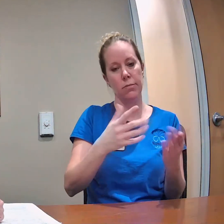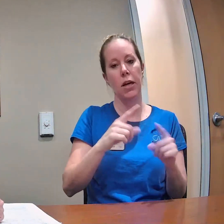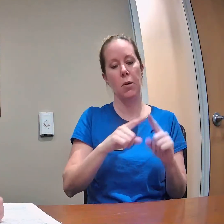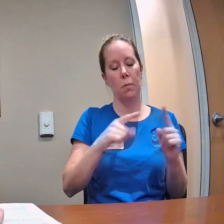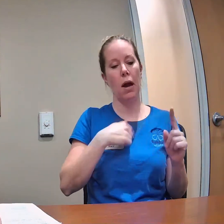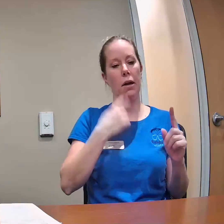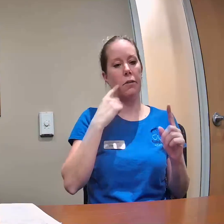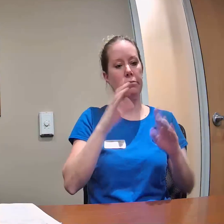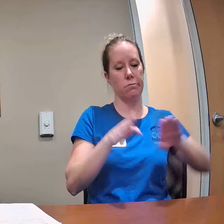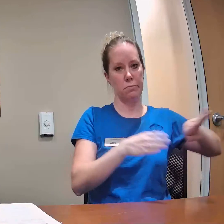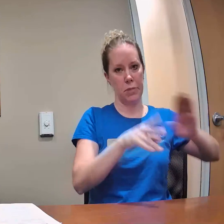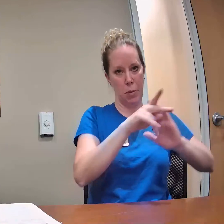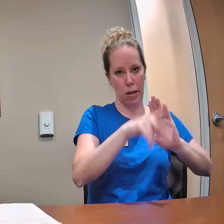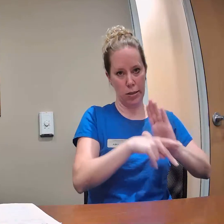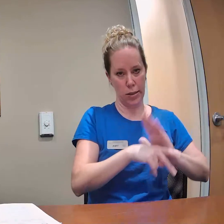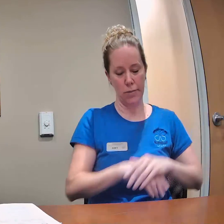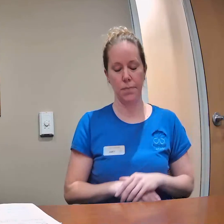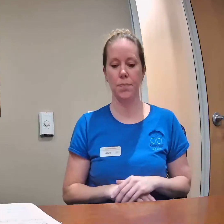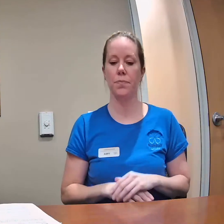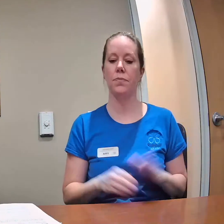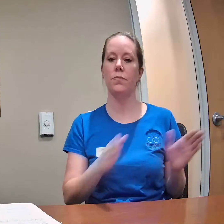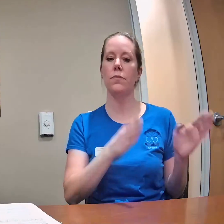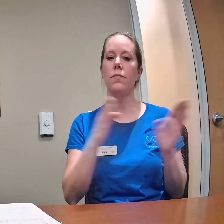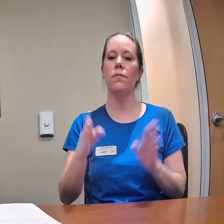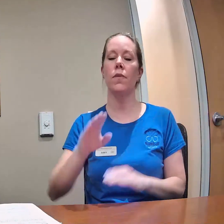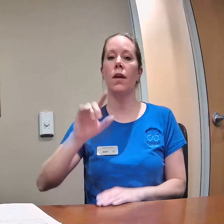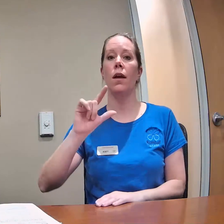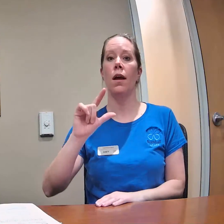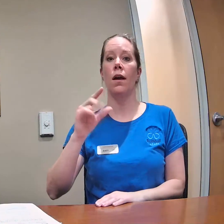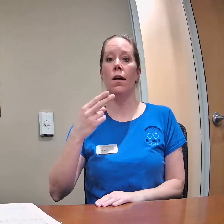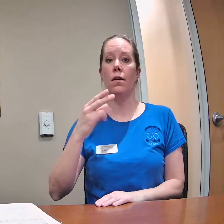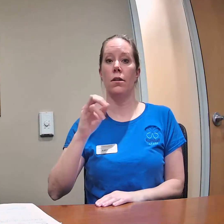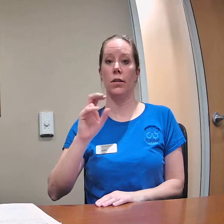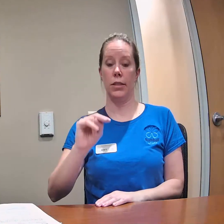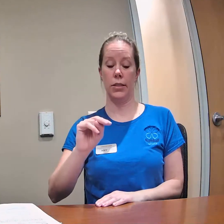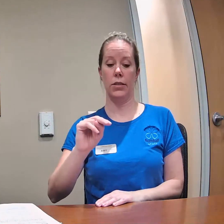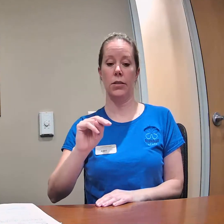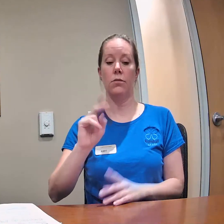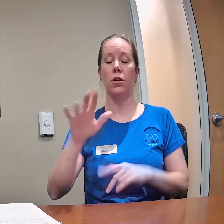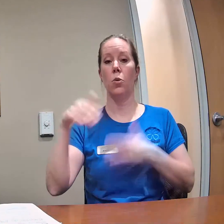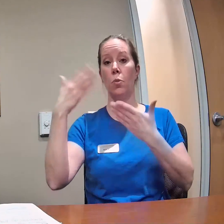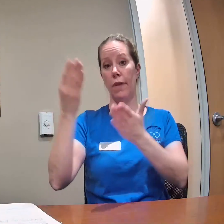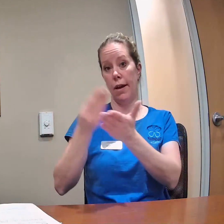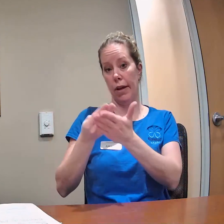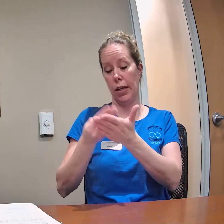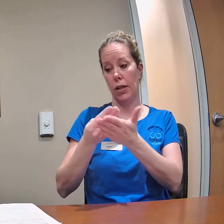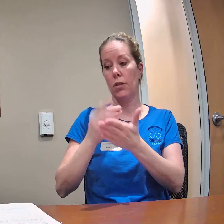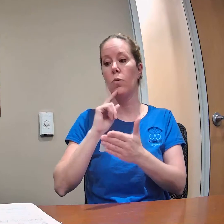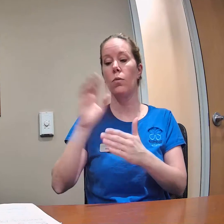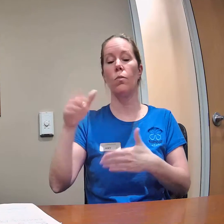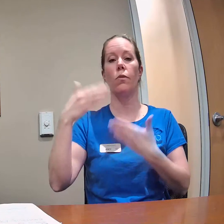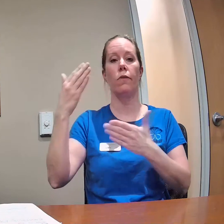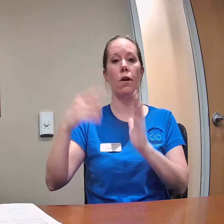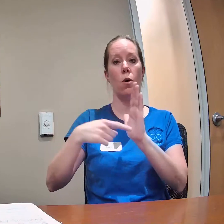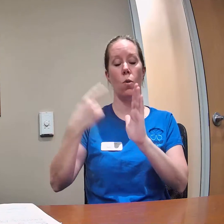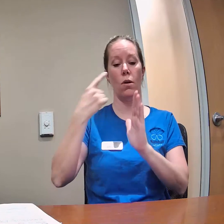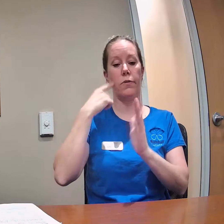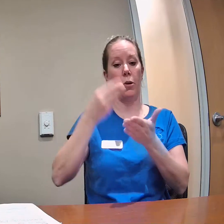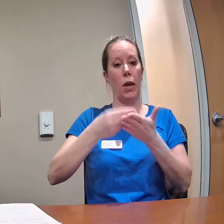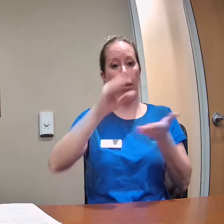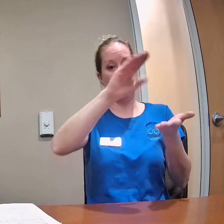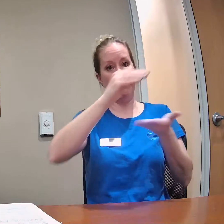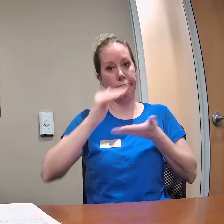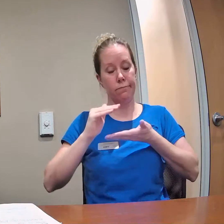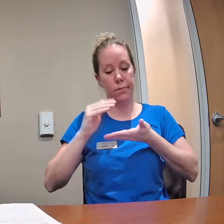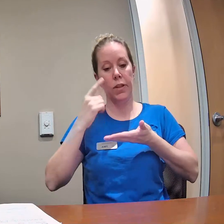the LIN, who provides our funding, has provided one-time funding to all long-term care homes for